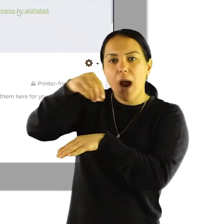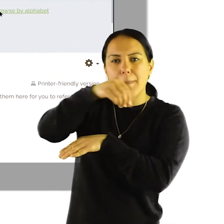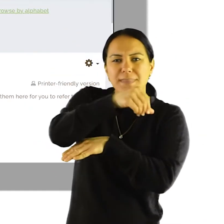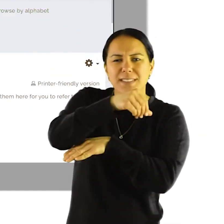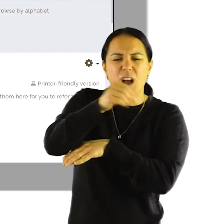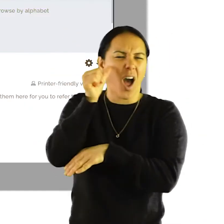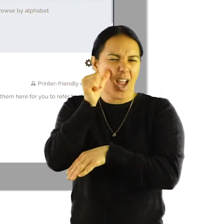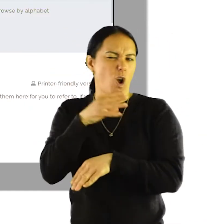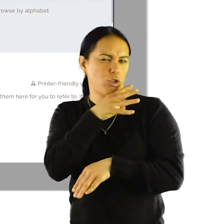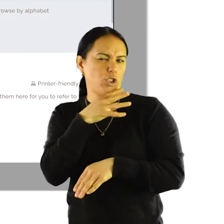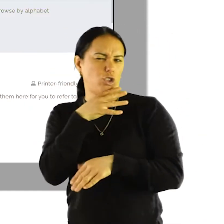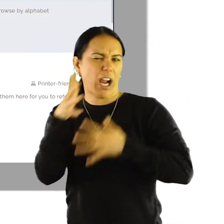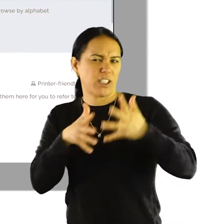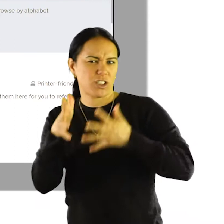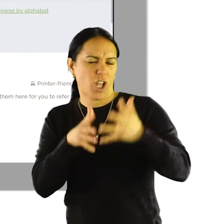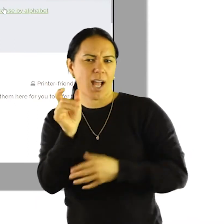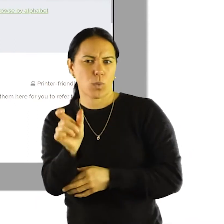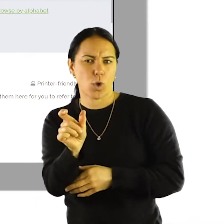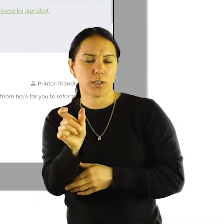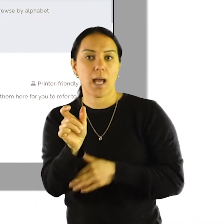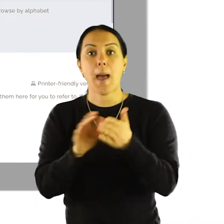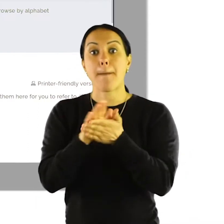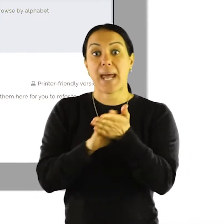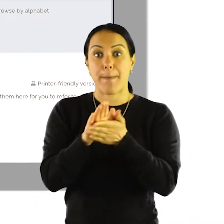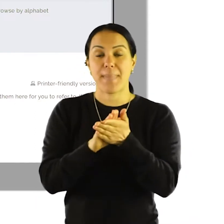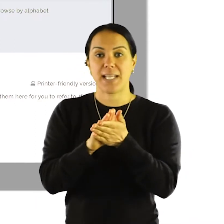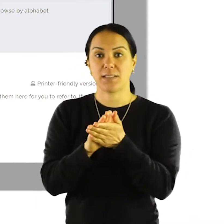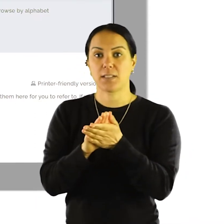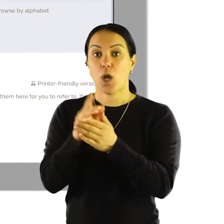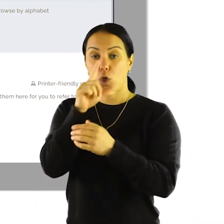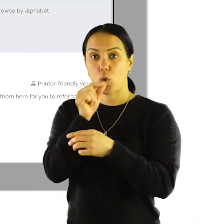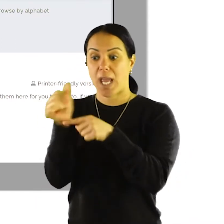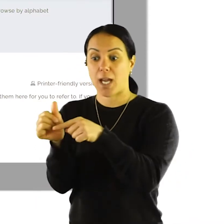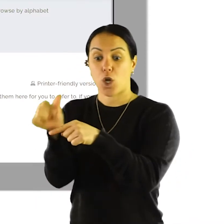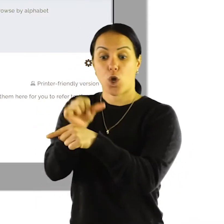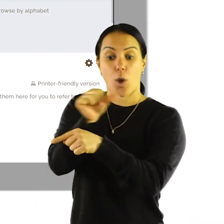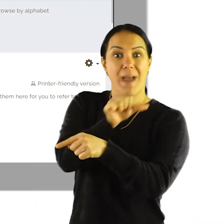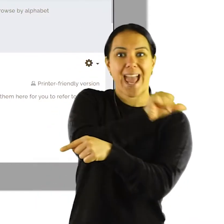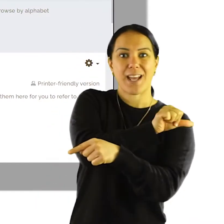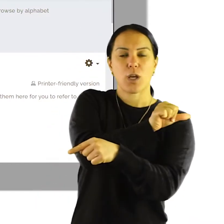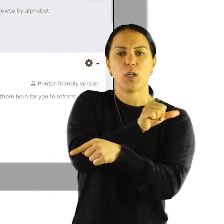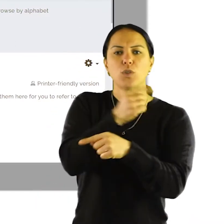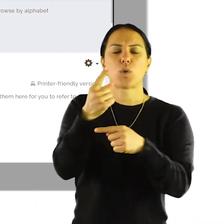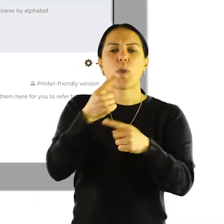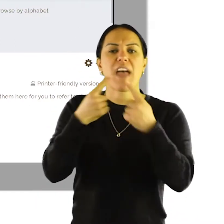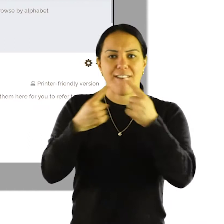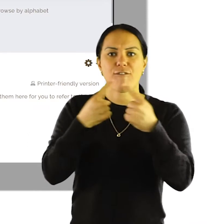strange term, but basically what it means is you can step back to any of the points we've been to